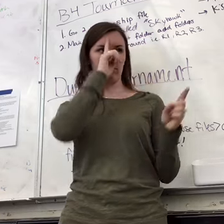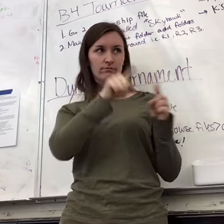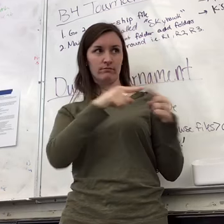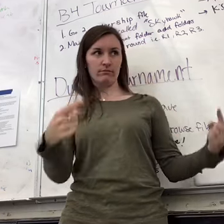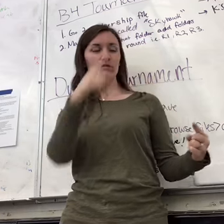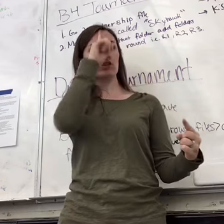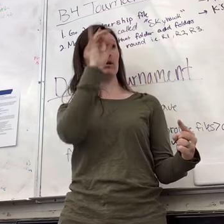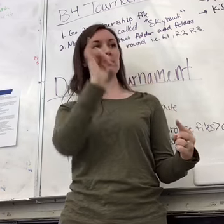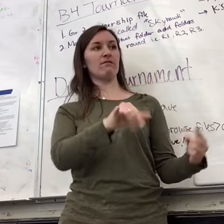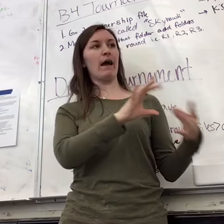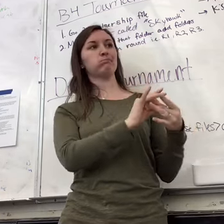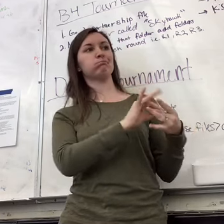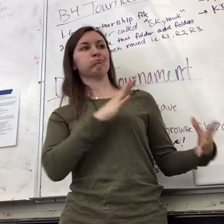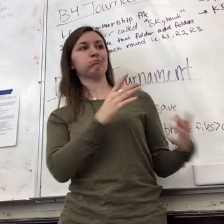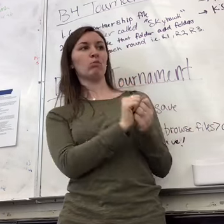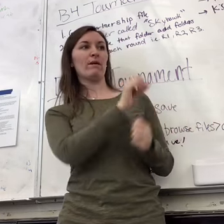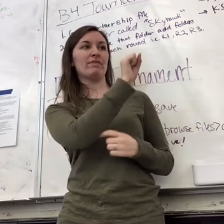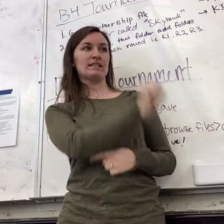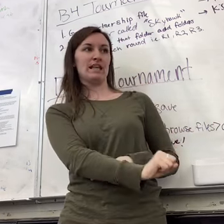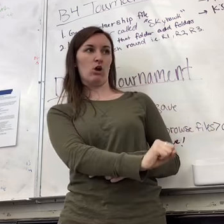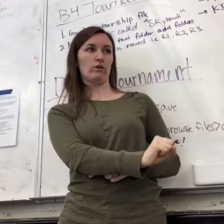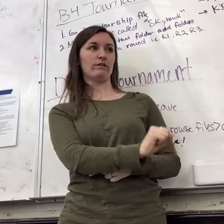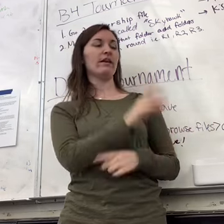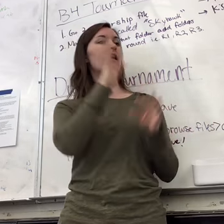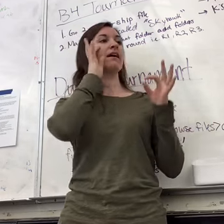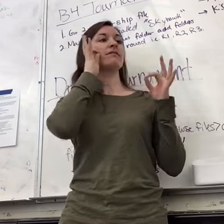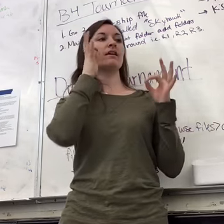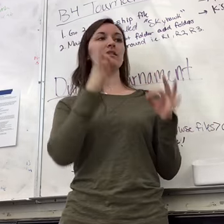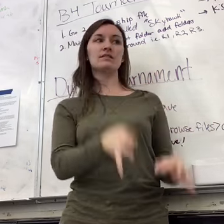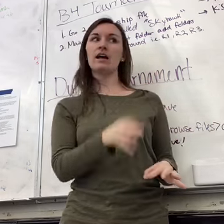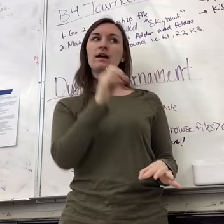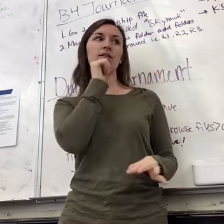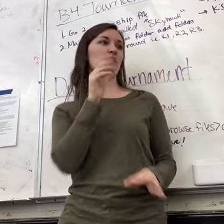then they are going to decide not to go and be a part of the war.